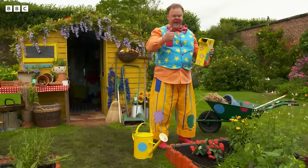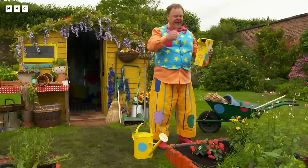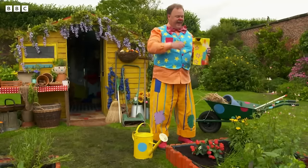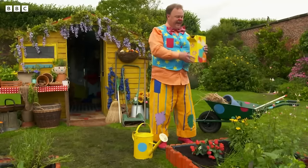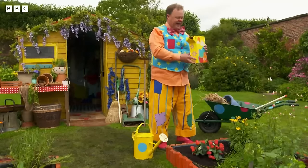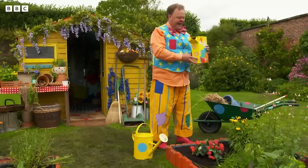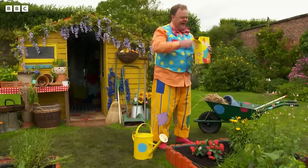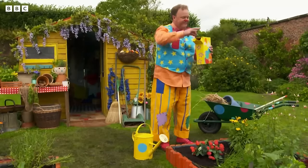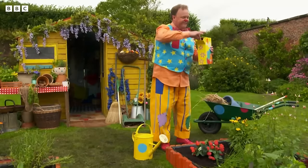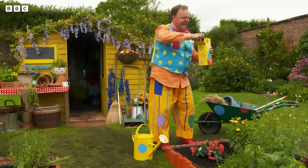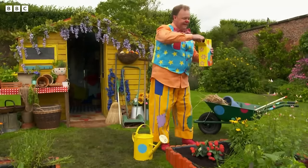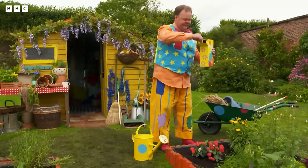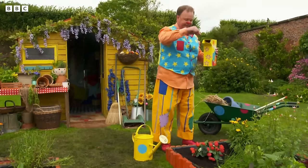Okay!